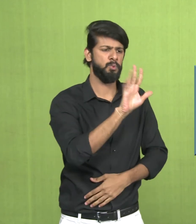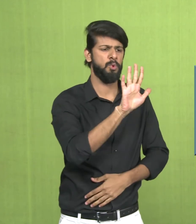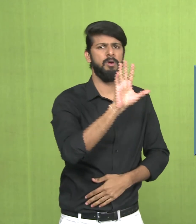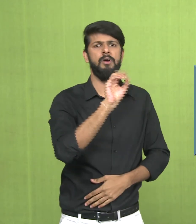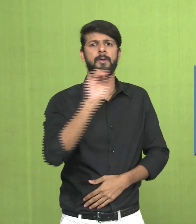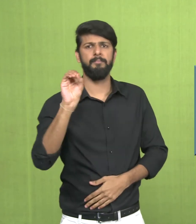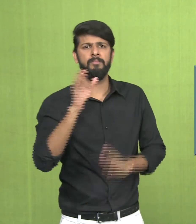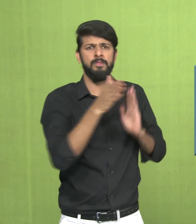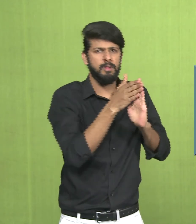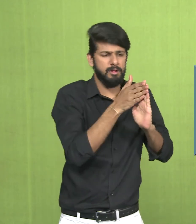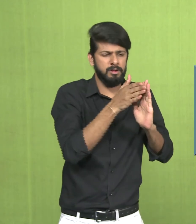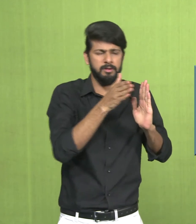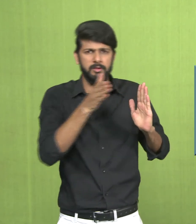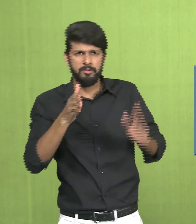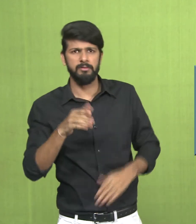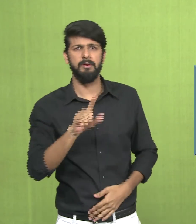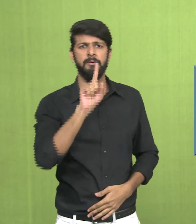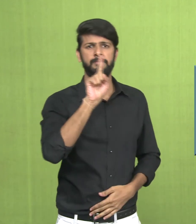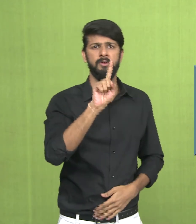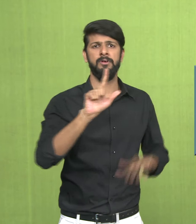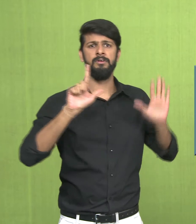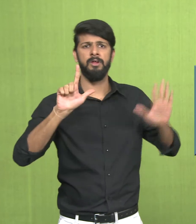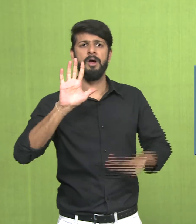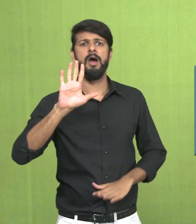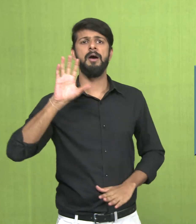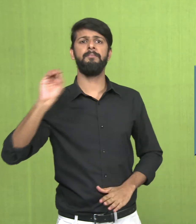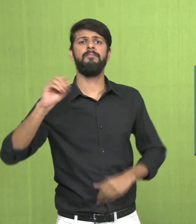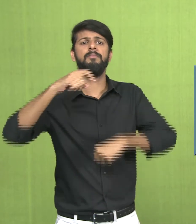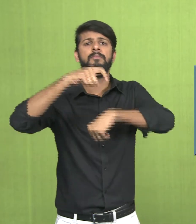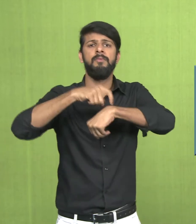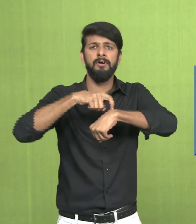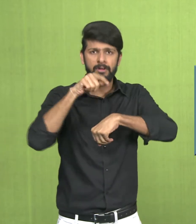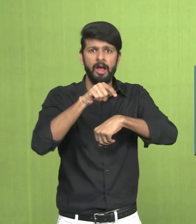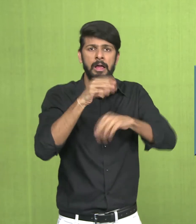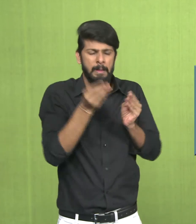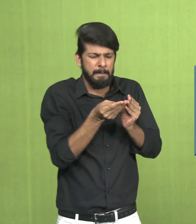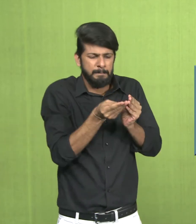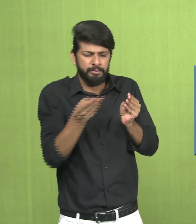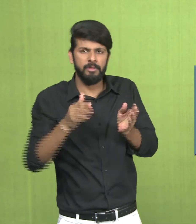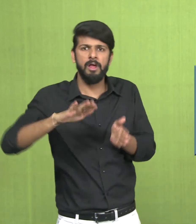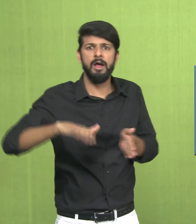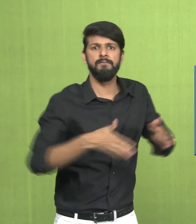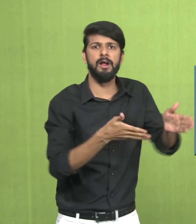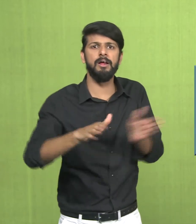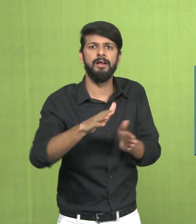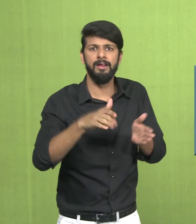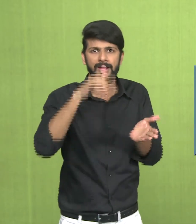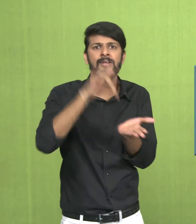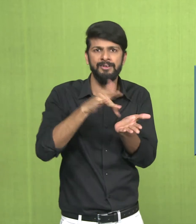the lifestyle of the people during the 2500 to 1750 BC, and the fact